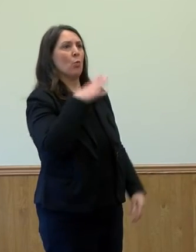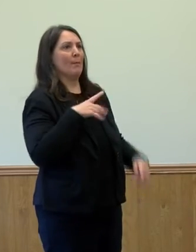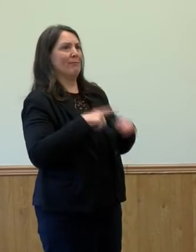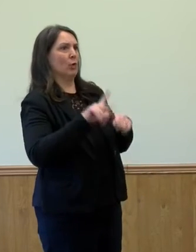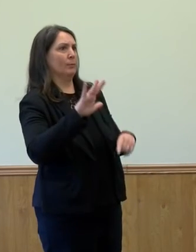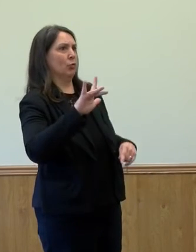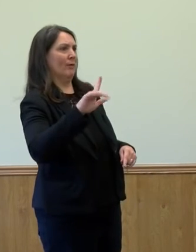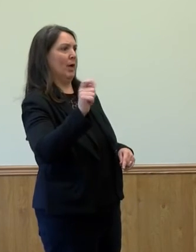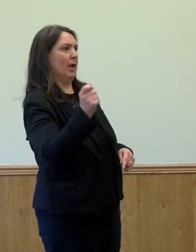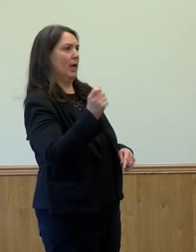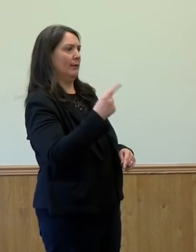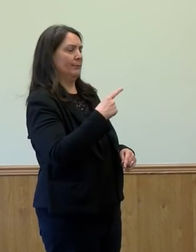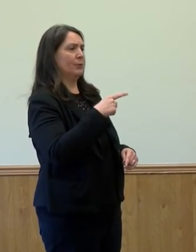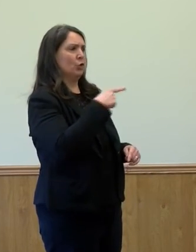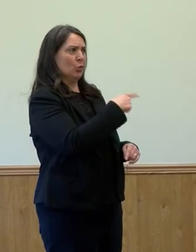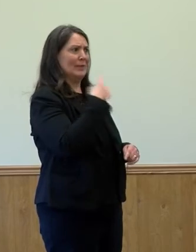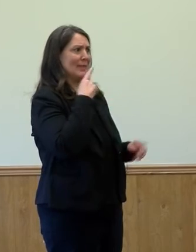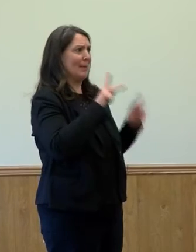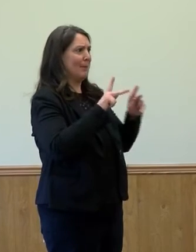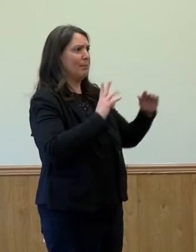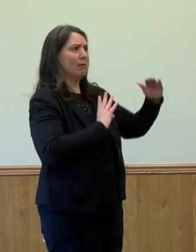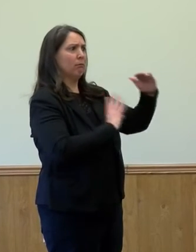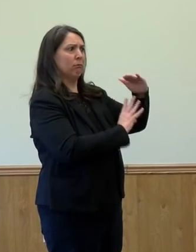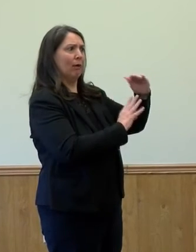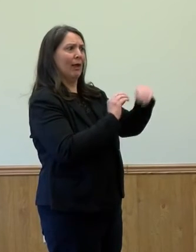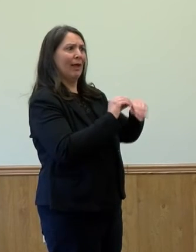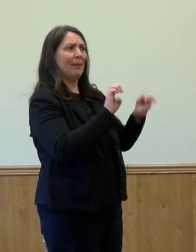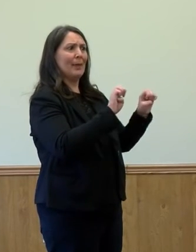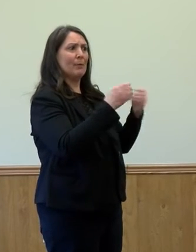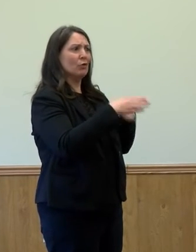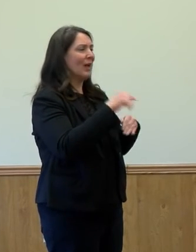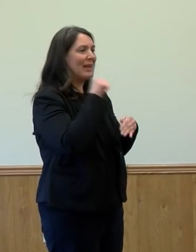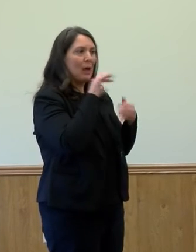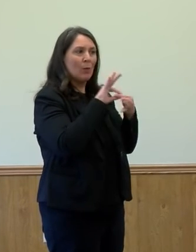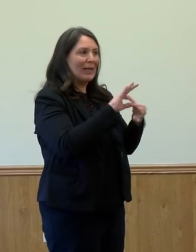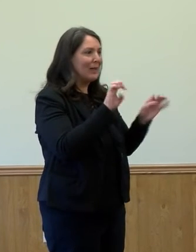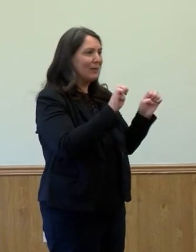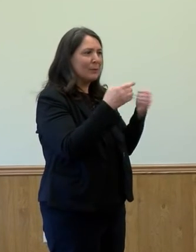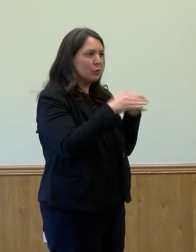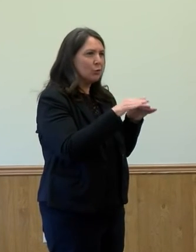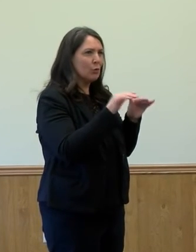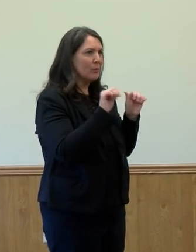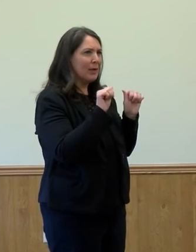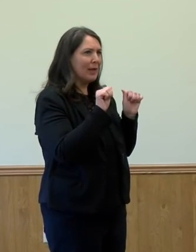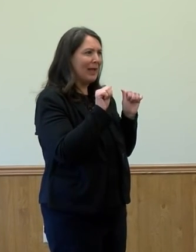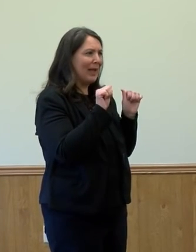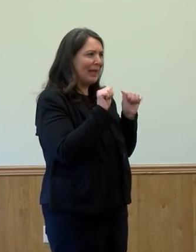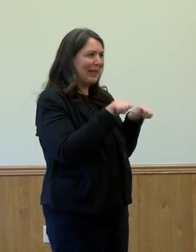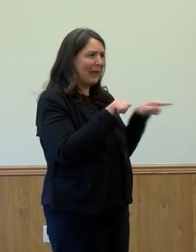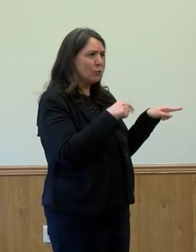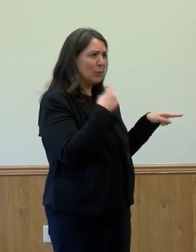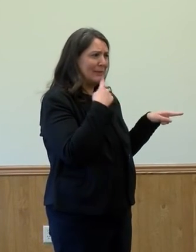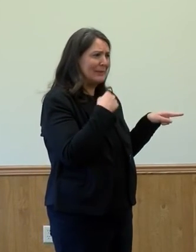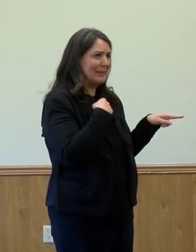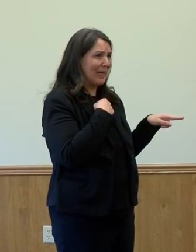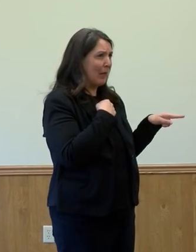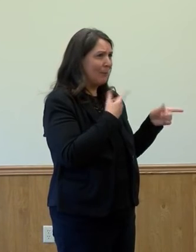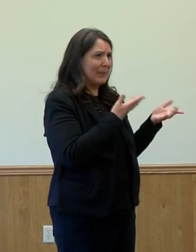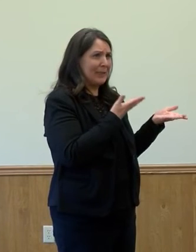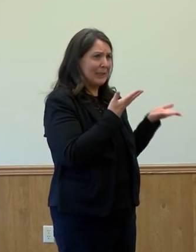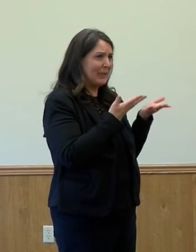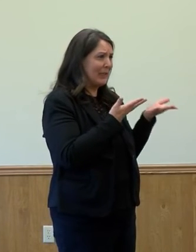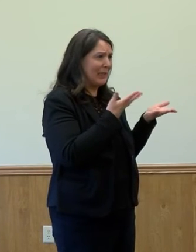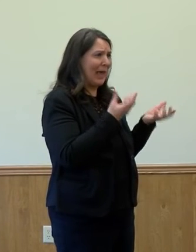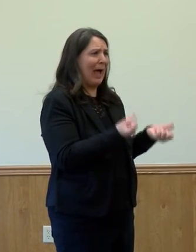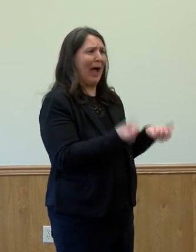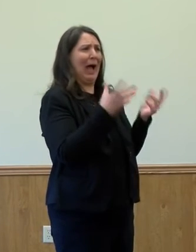for reasons that are not ER related. Can you put, I don't know if you really answered this, but numbers on